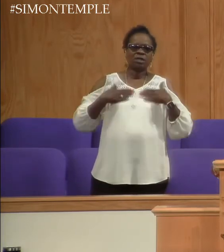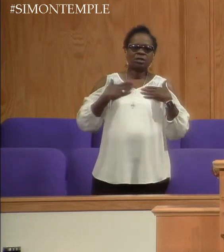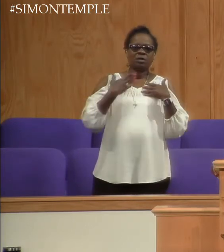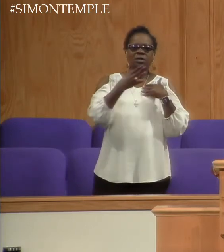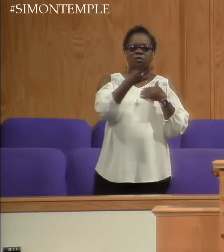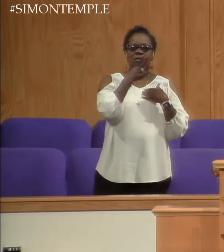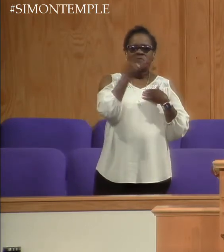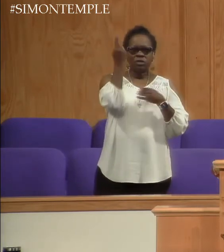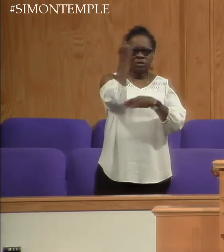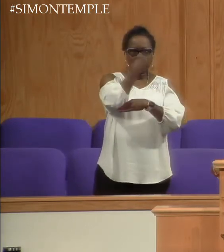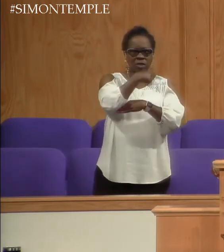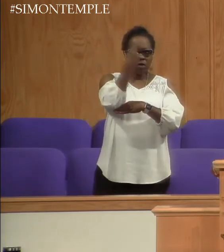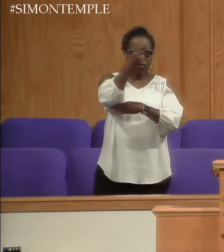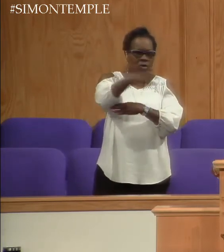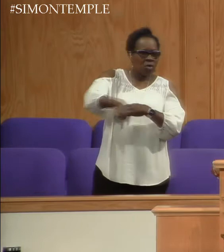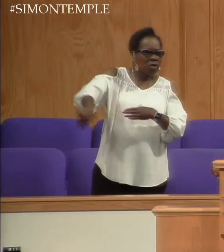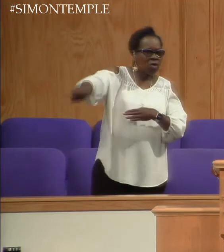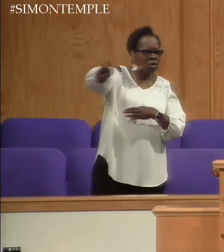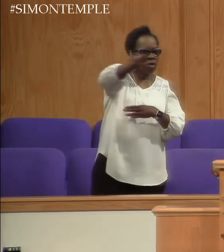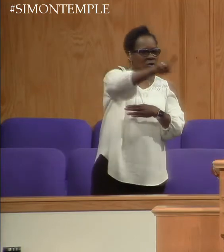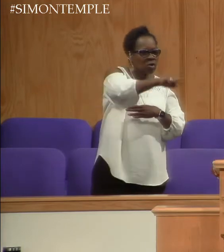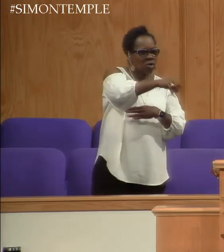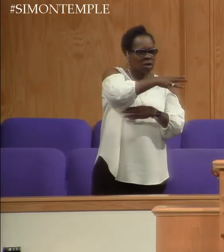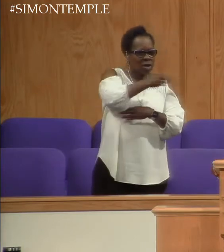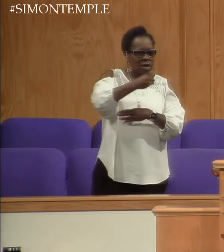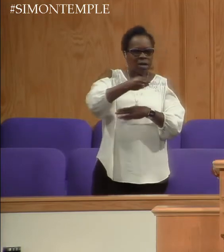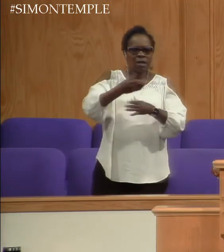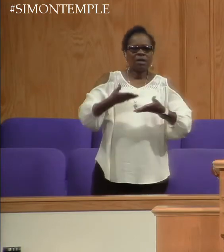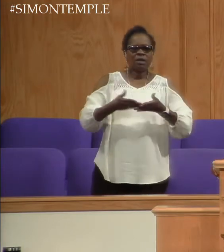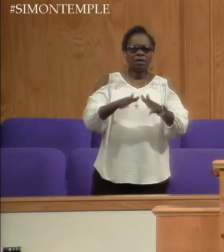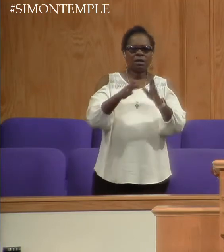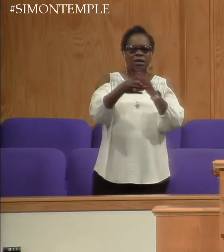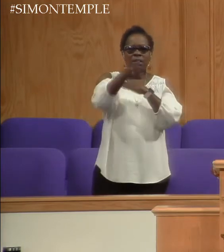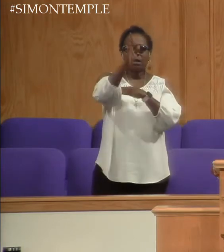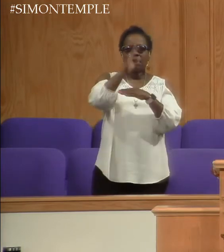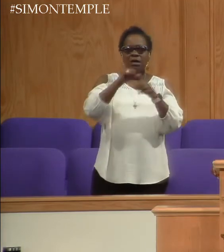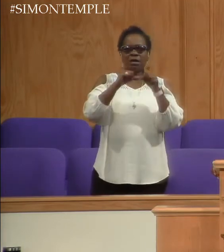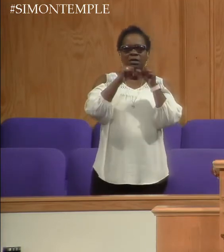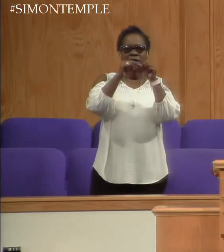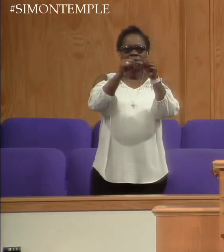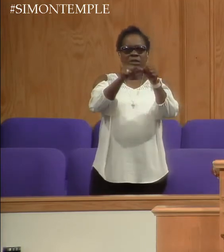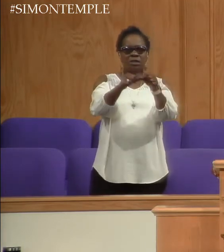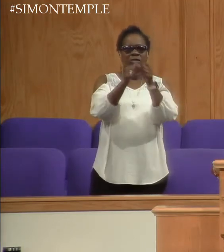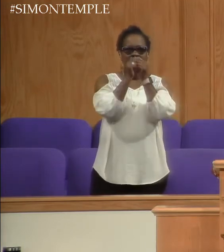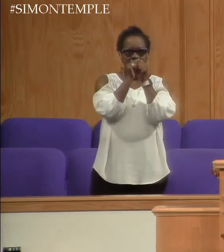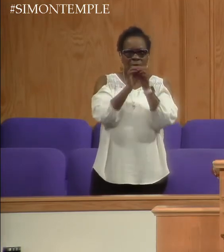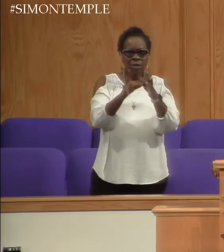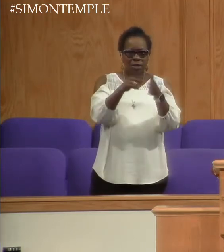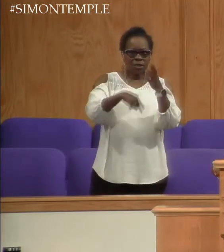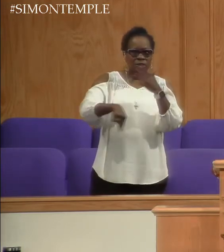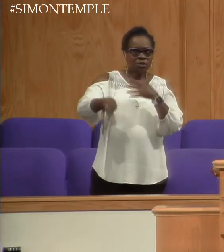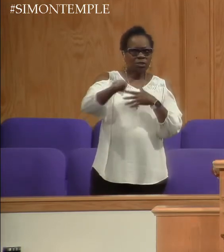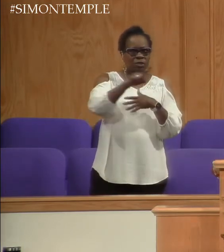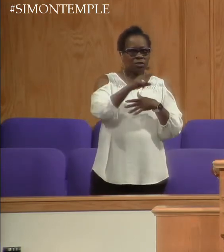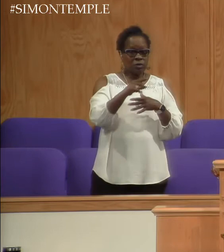you as you continue to hold it down. My scripture will be coming from Romans 8,